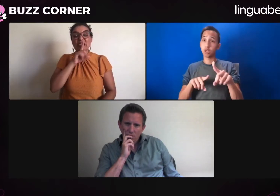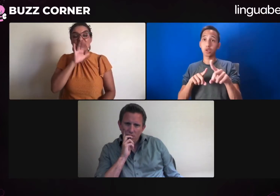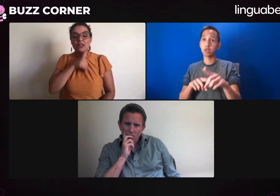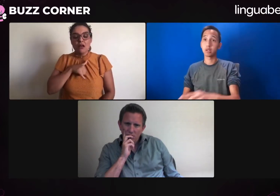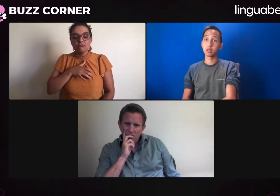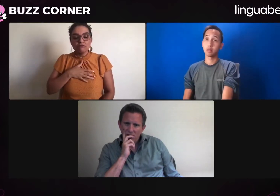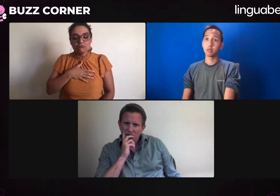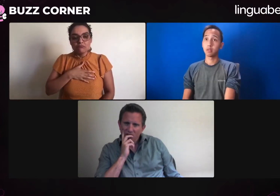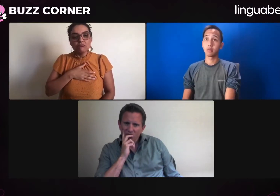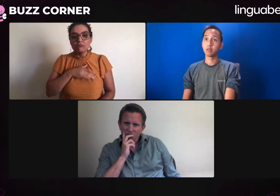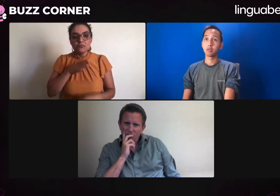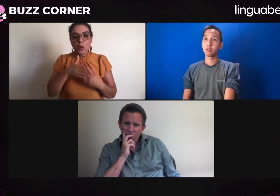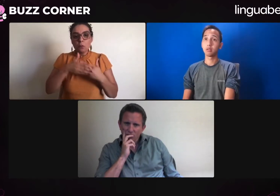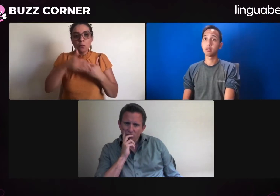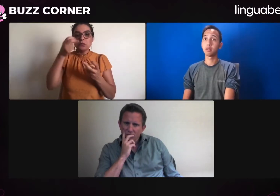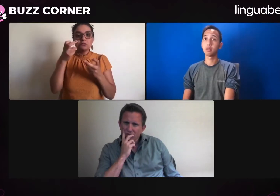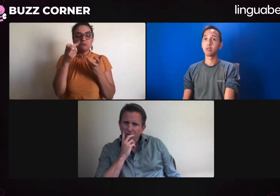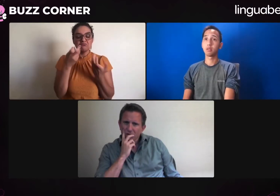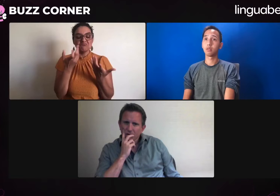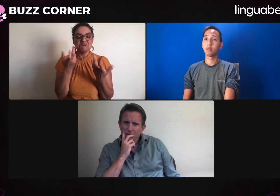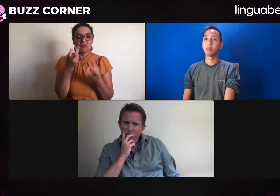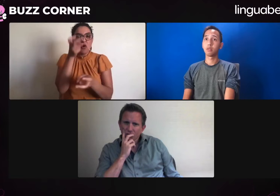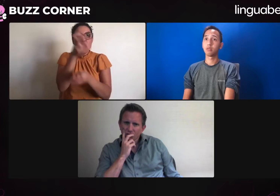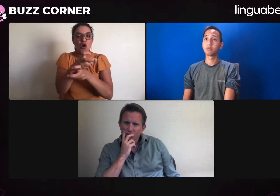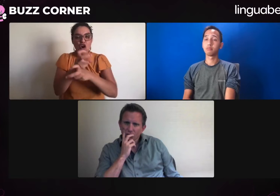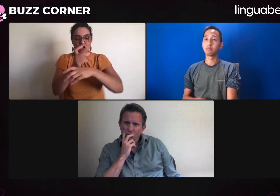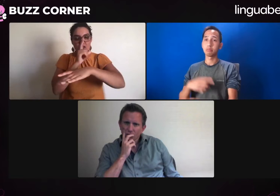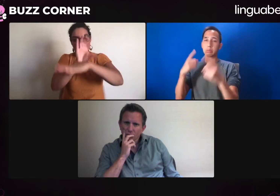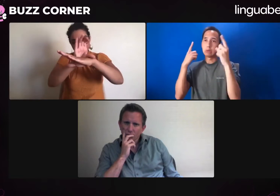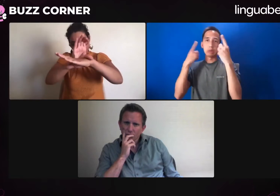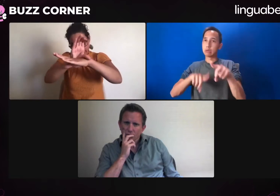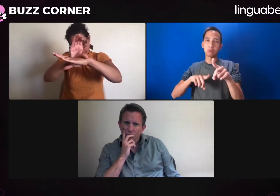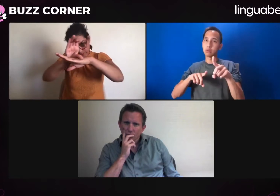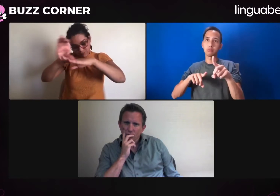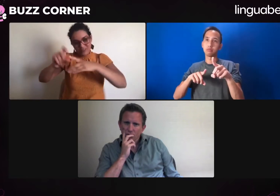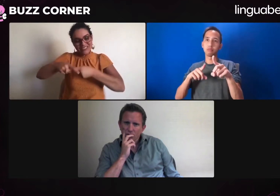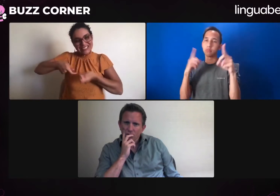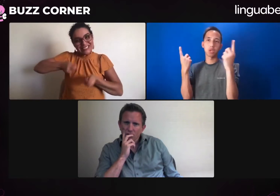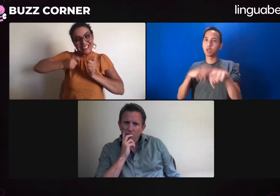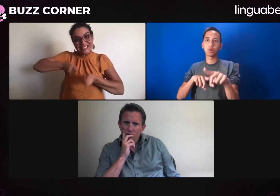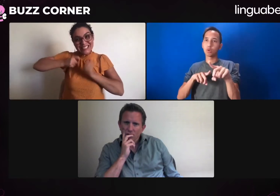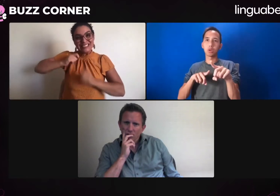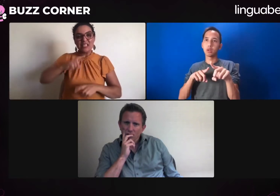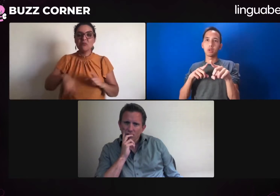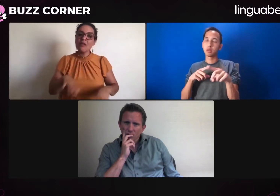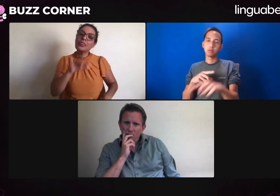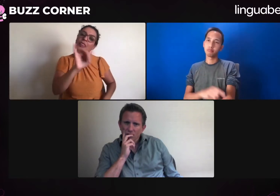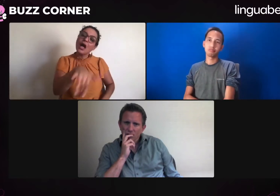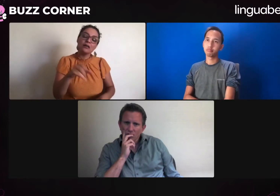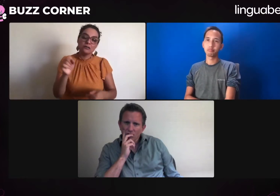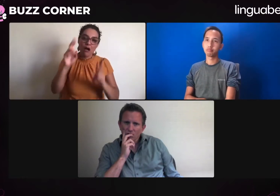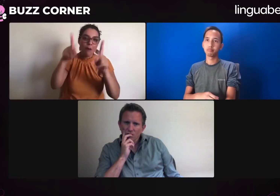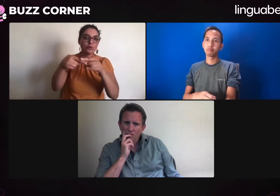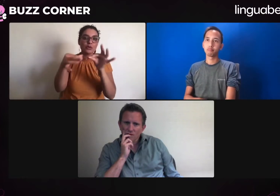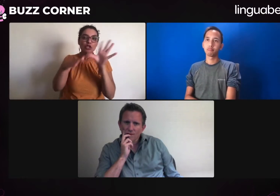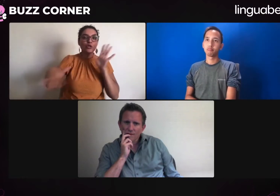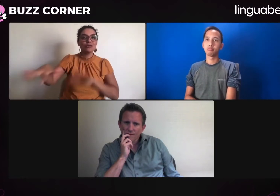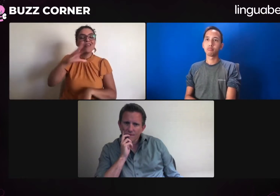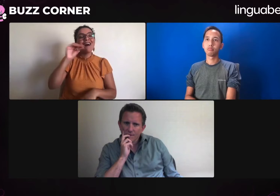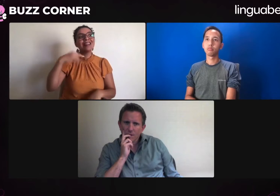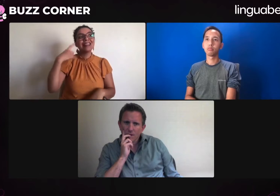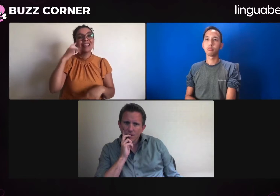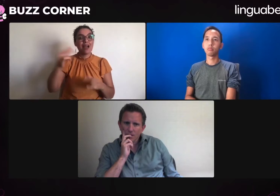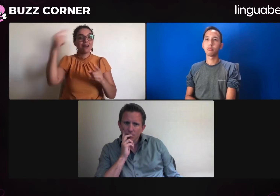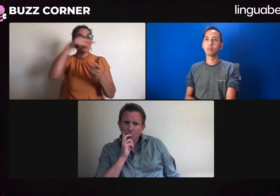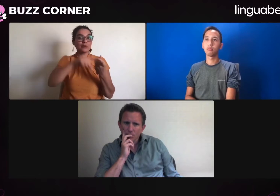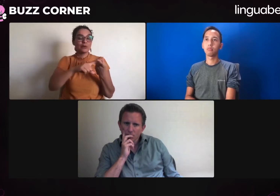I know that we say it's not, but when we look, it's so hard to dig out that